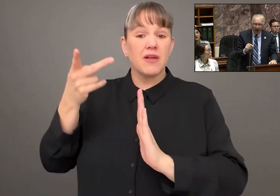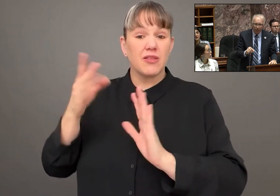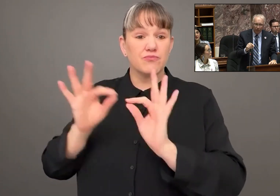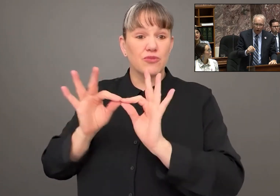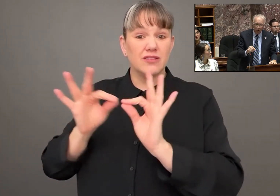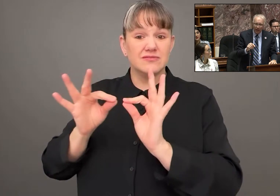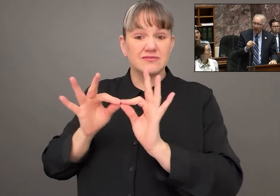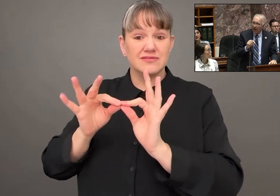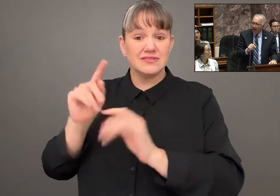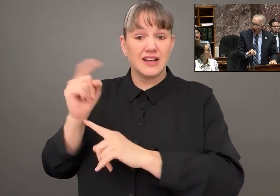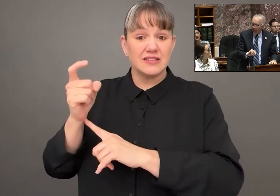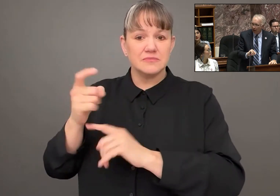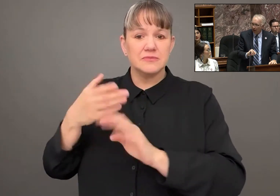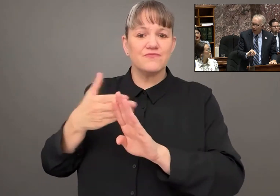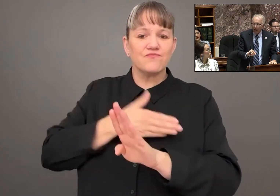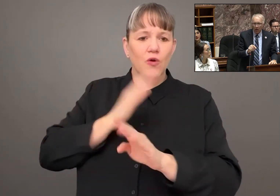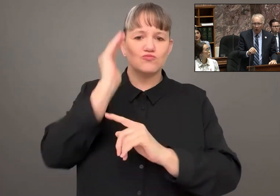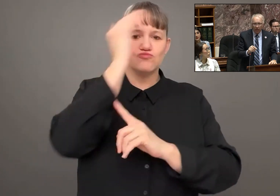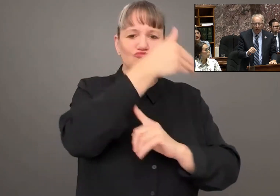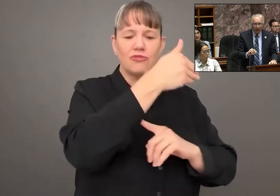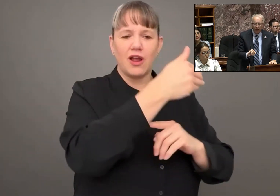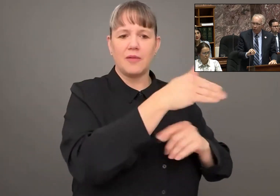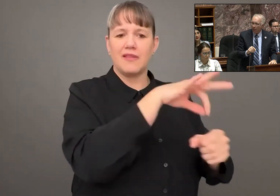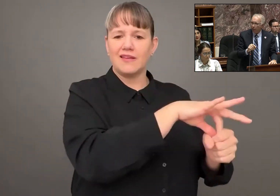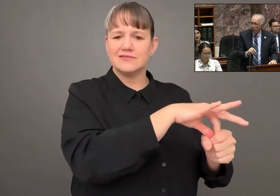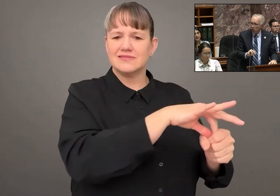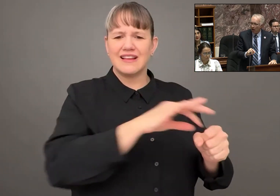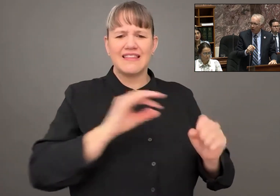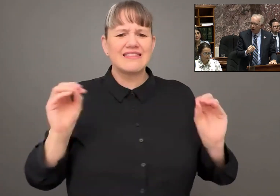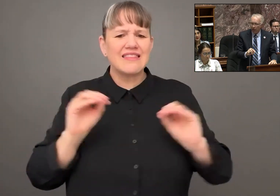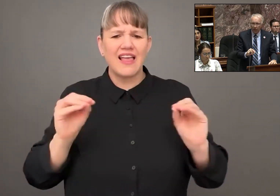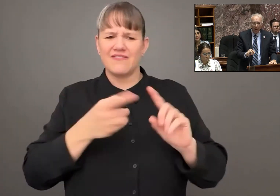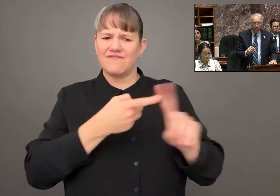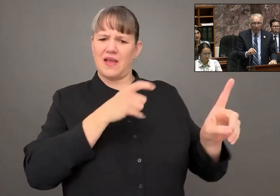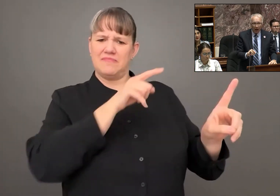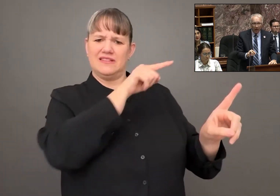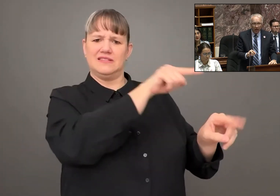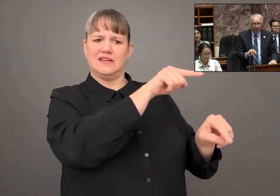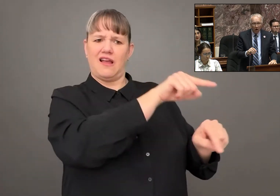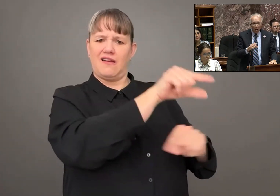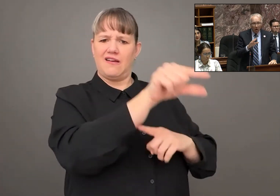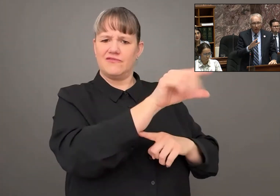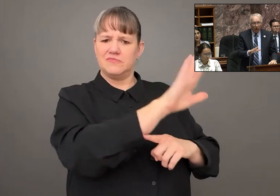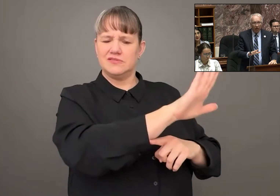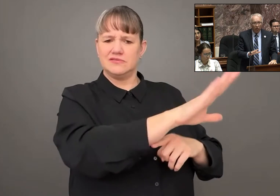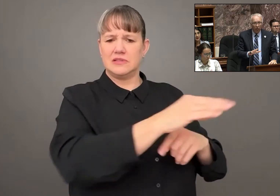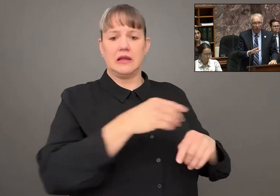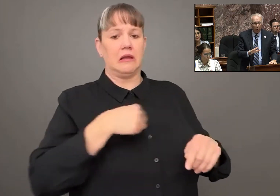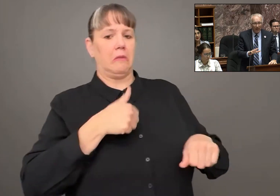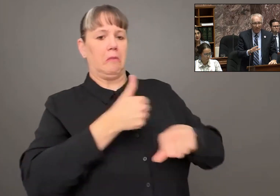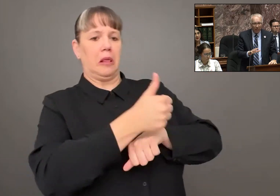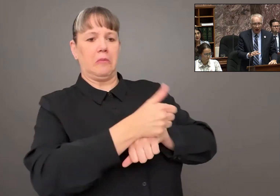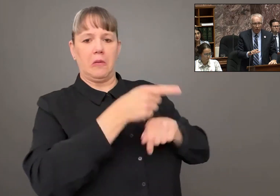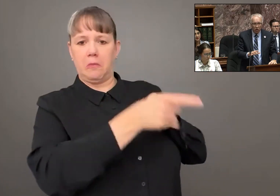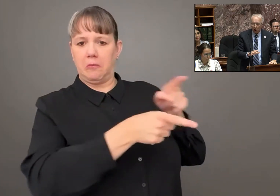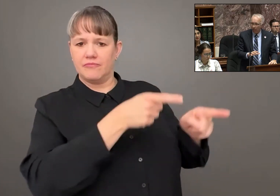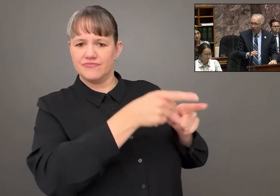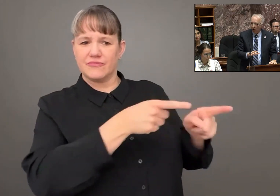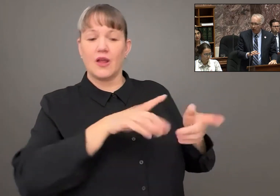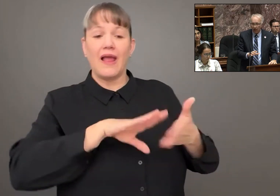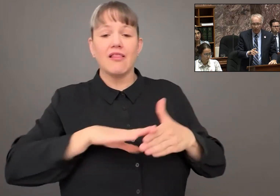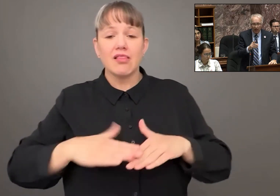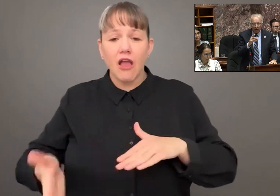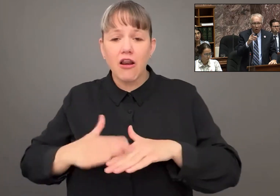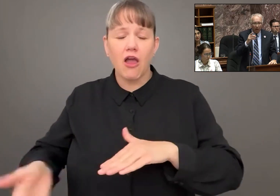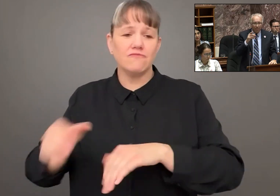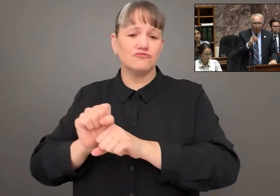government, absolutely nothing. He wants to blame Trump for the job losses. The reality is they lost close to 20,000 jobs under